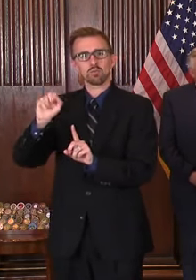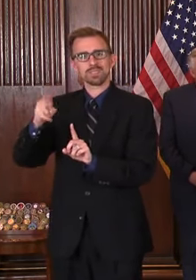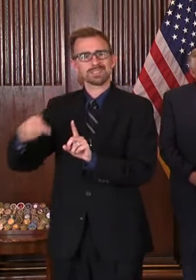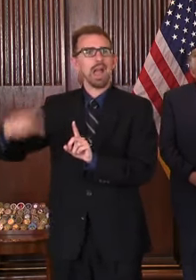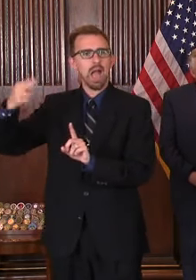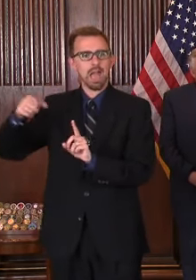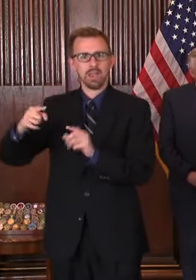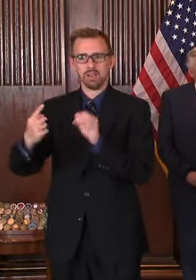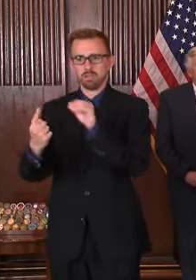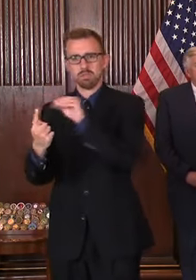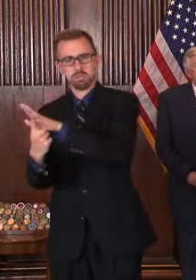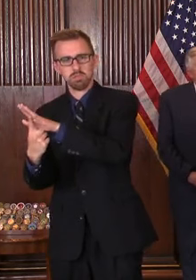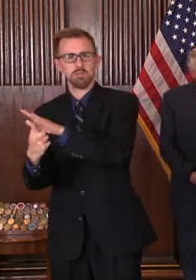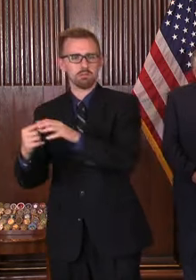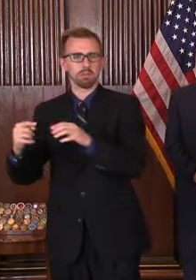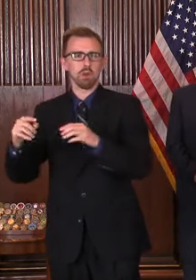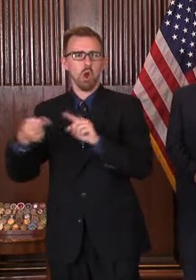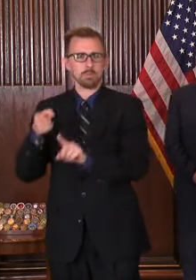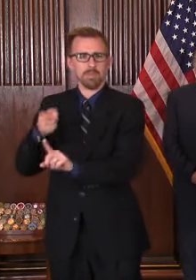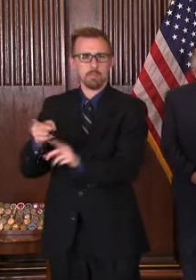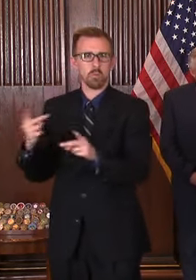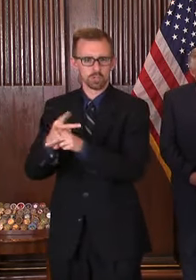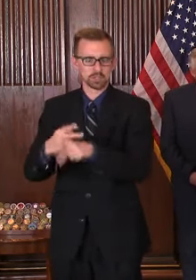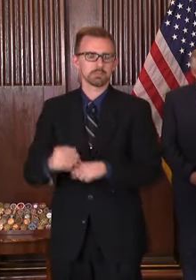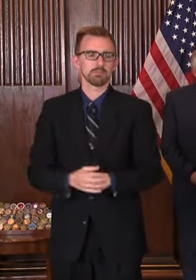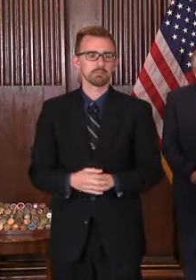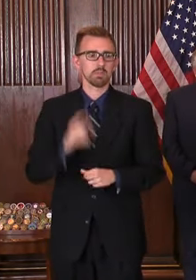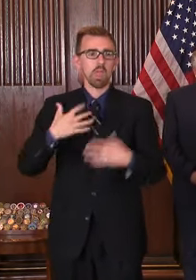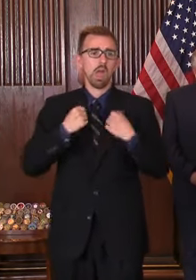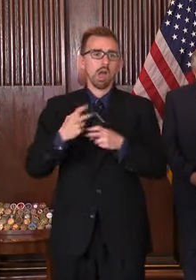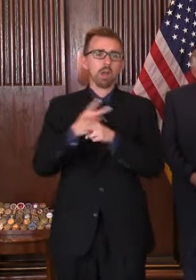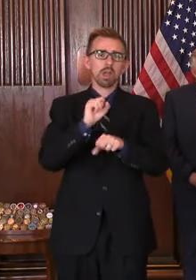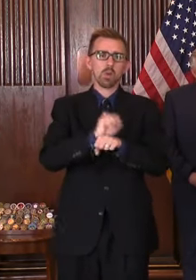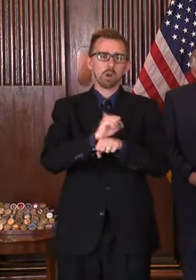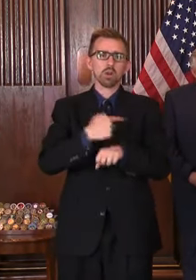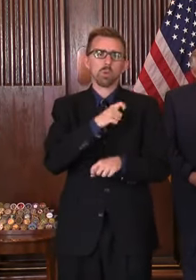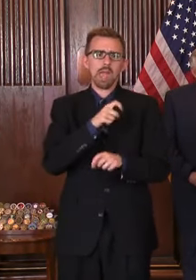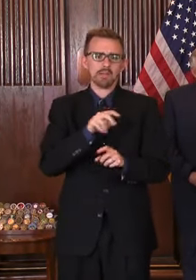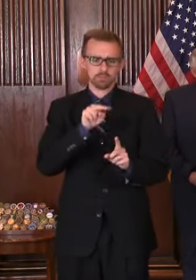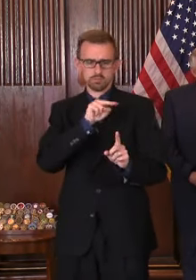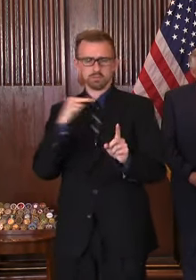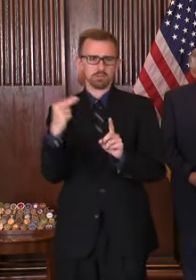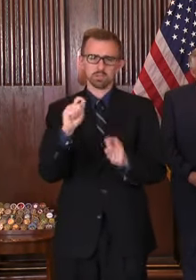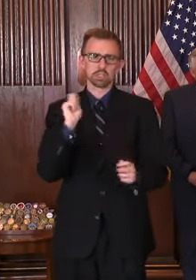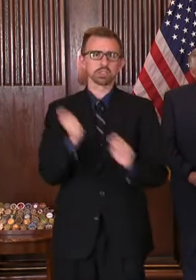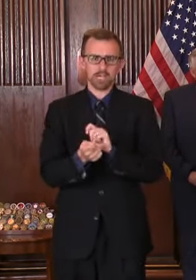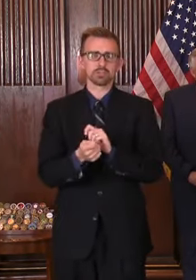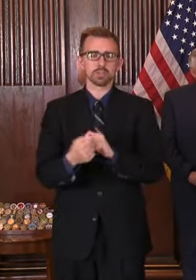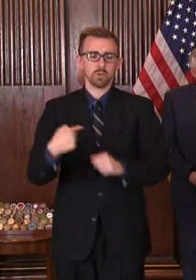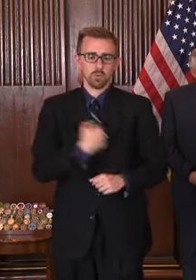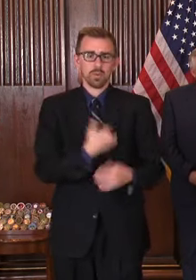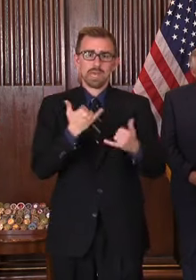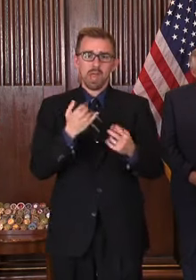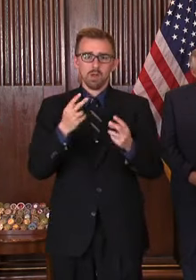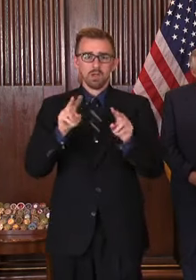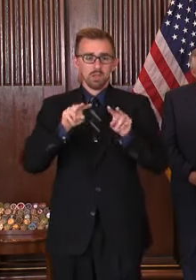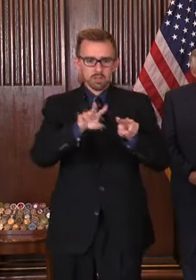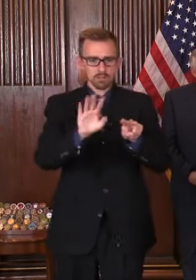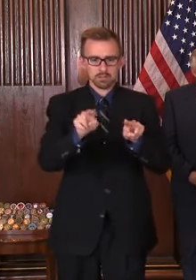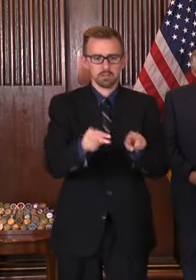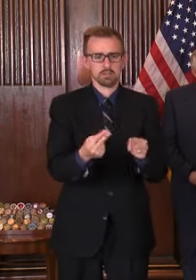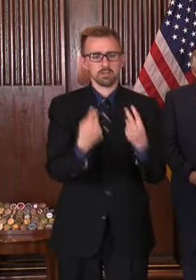it's important that people understand themselves. I know for healthcare workers, we've had to change our paradigm completely. We now look at ourselves as